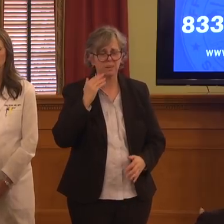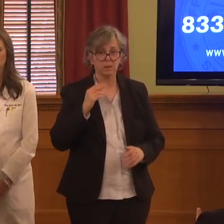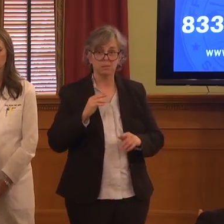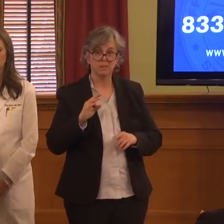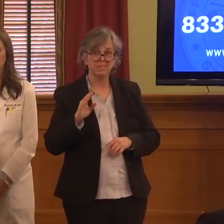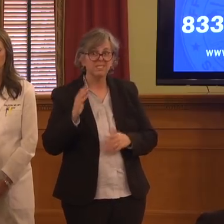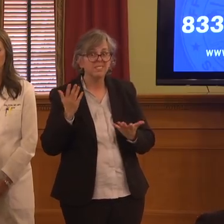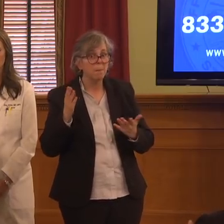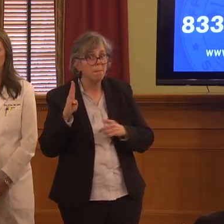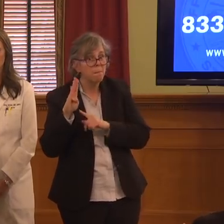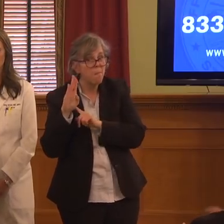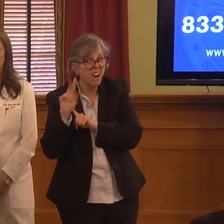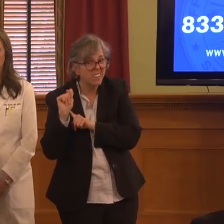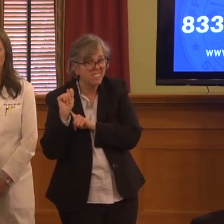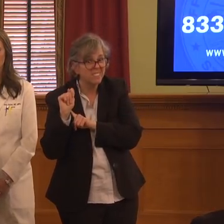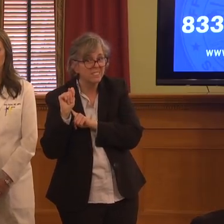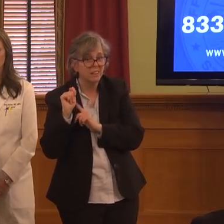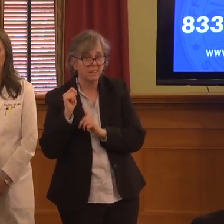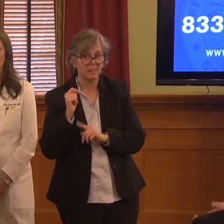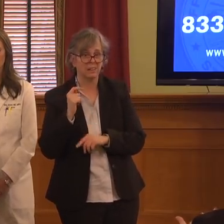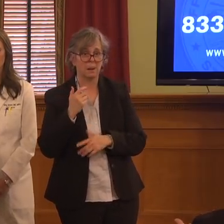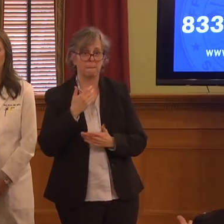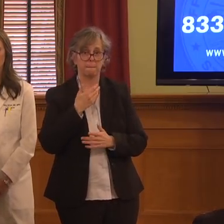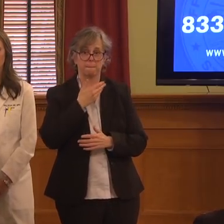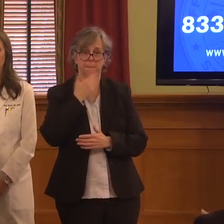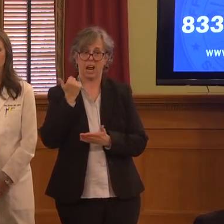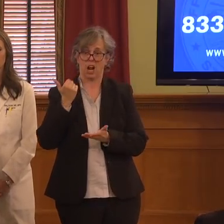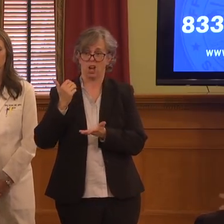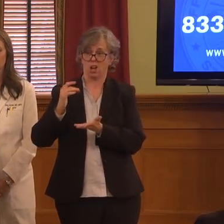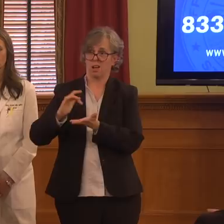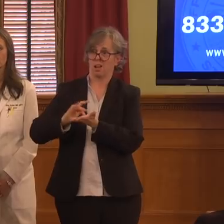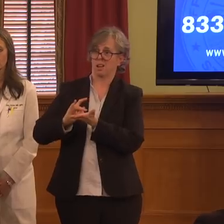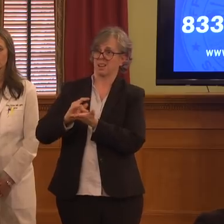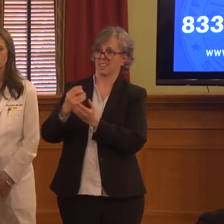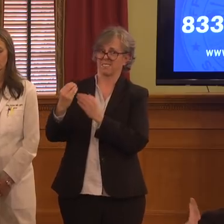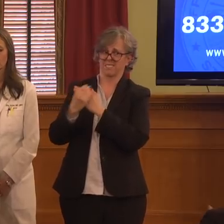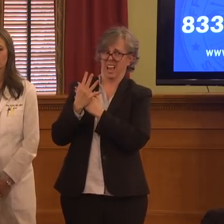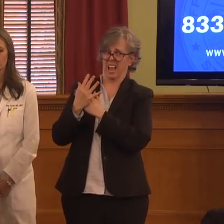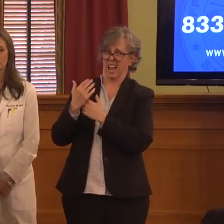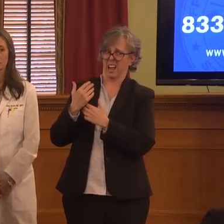is the best medical advice we can get by people who study viruses,